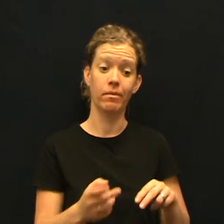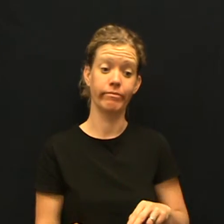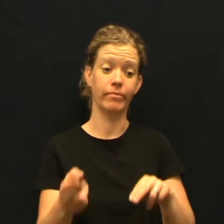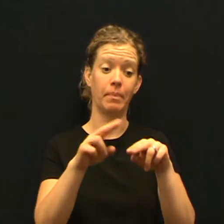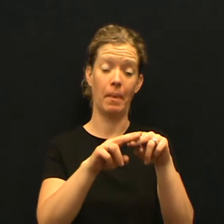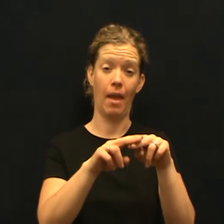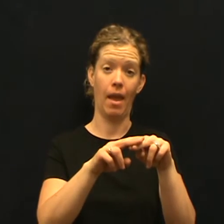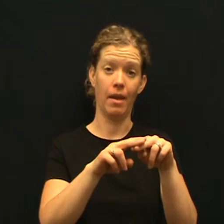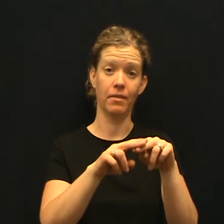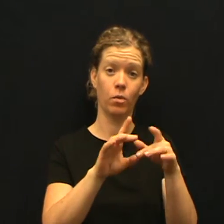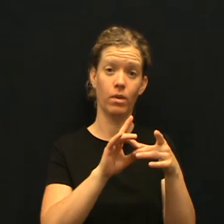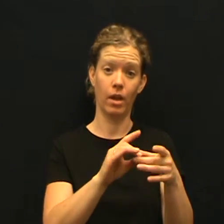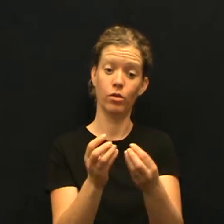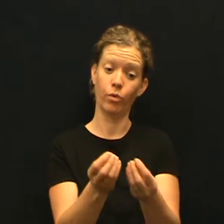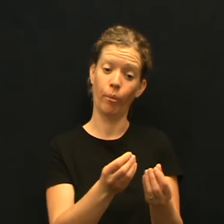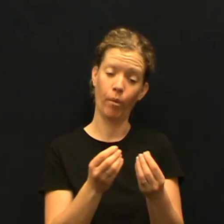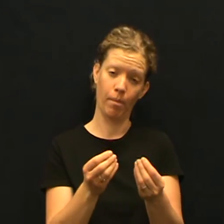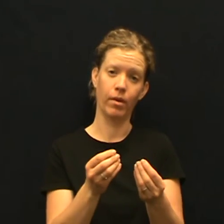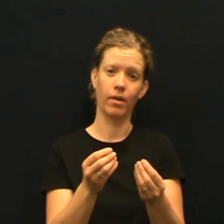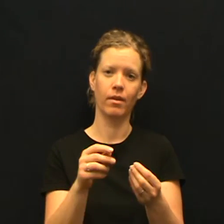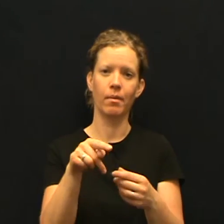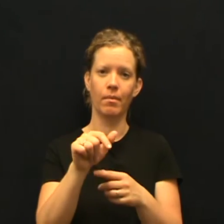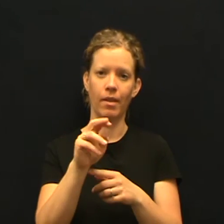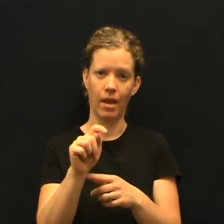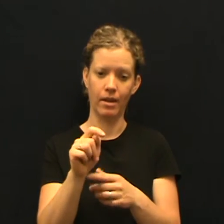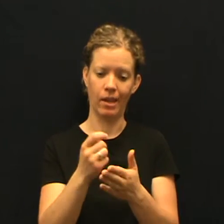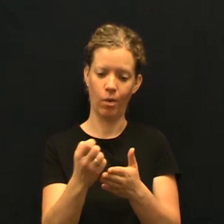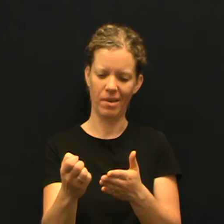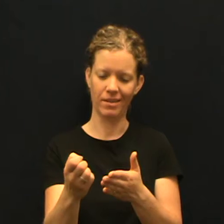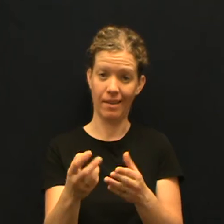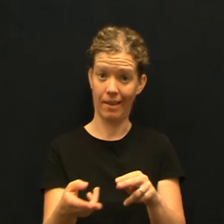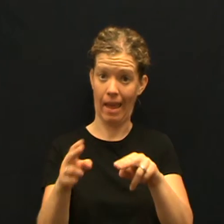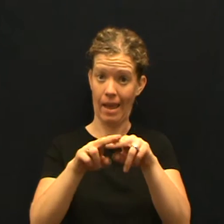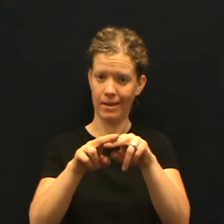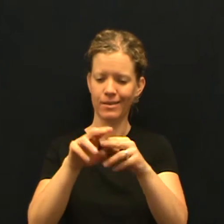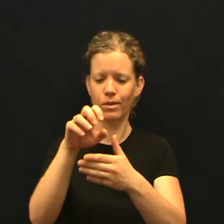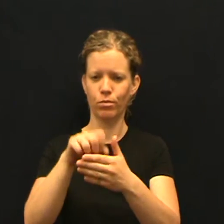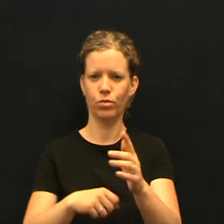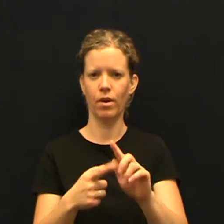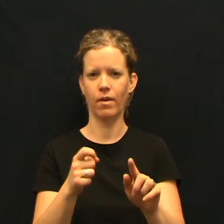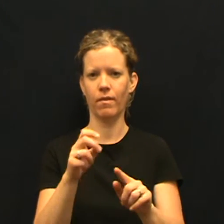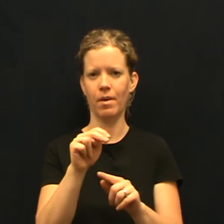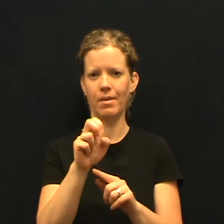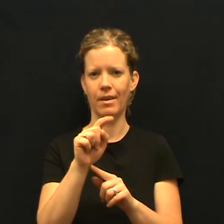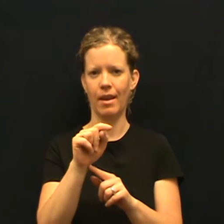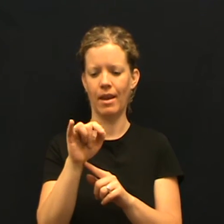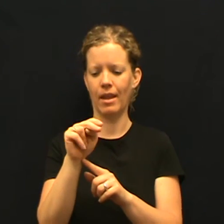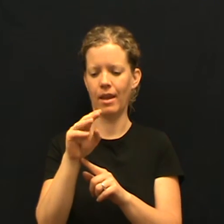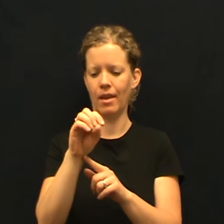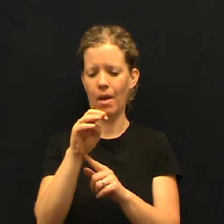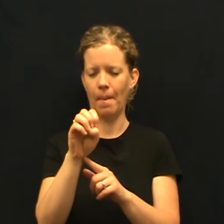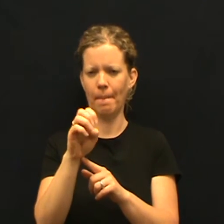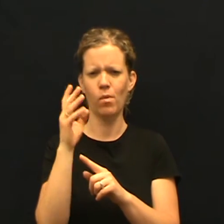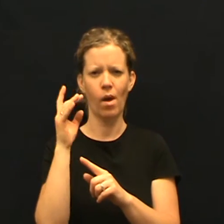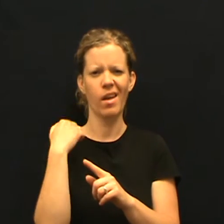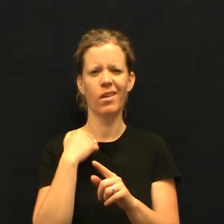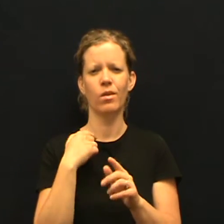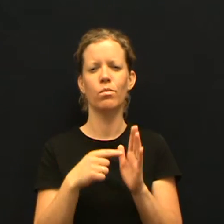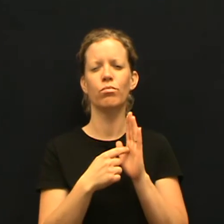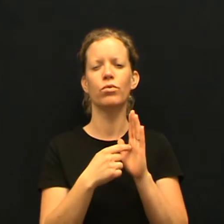and equipment, we're going to subtract that gain from net income because we're again showing the gross proceeds down in